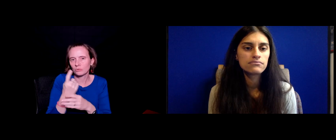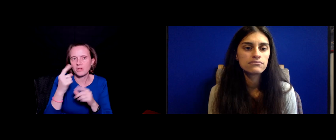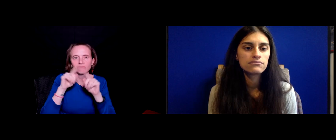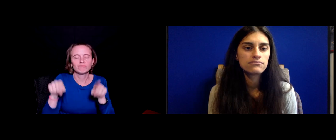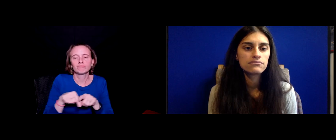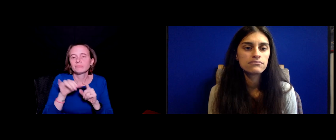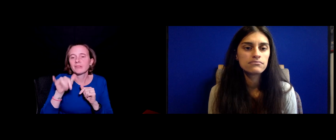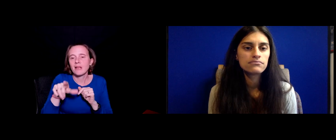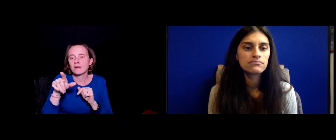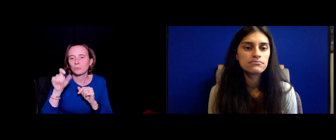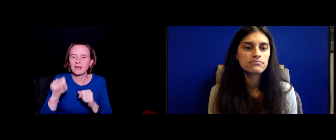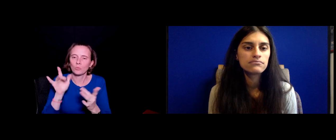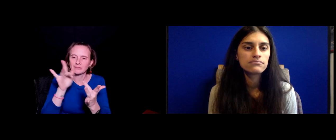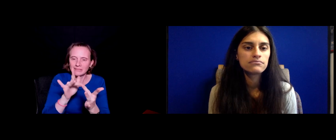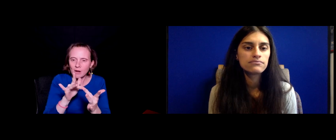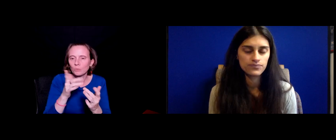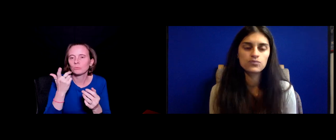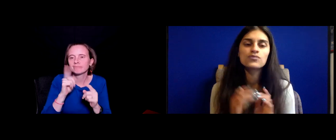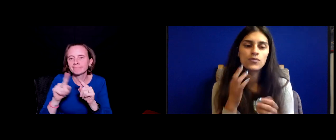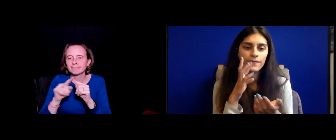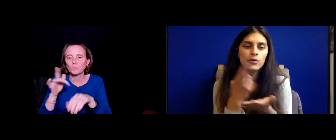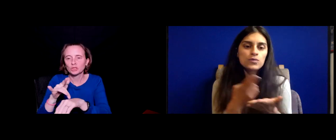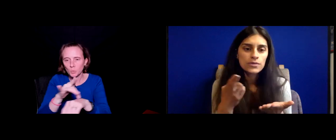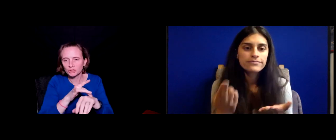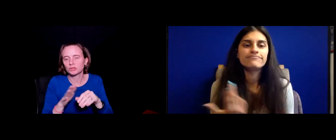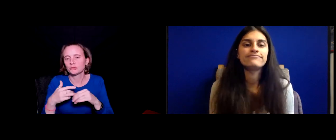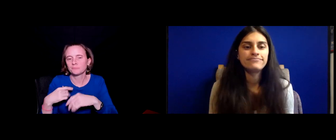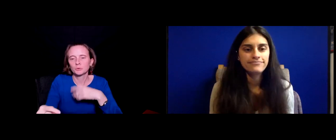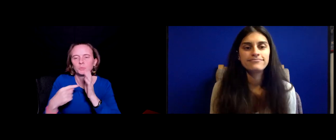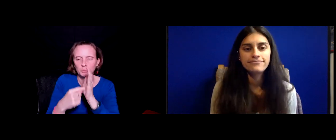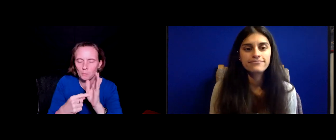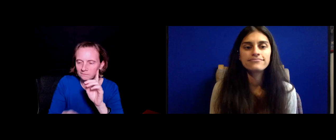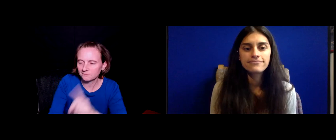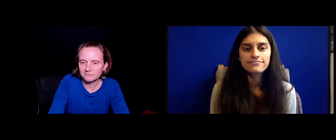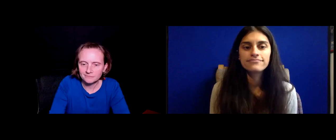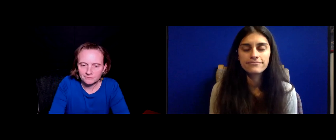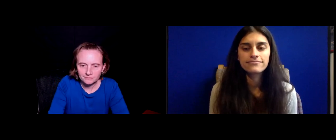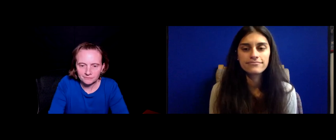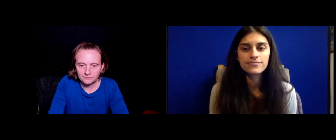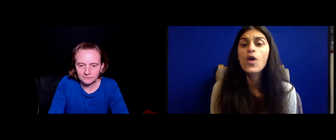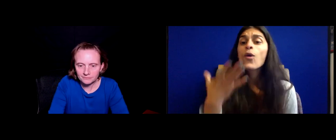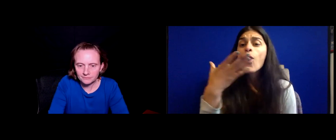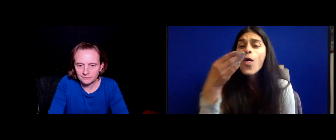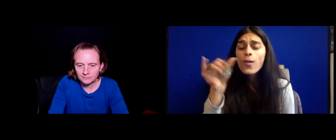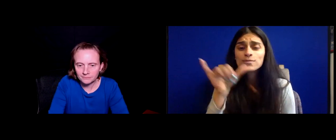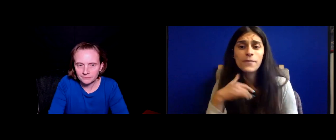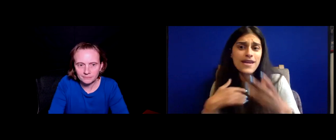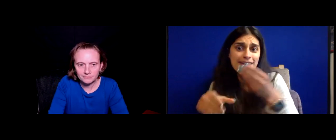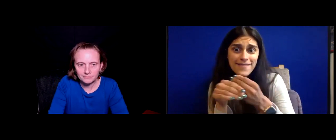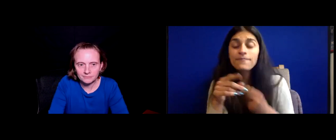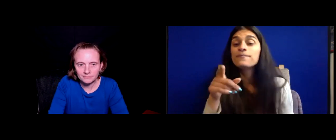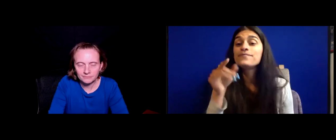need. So I'm going to share a screen share to give you options of resources so you can keep these in